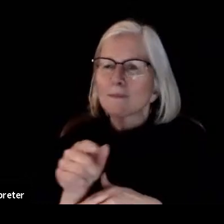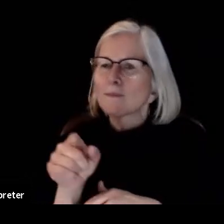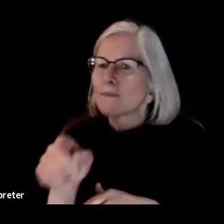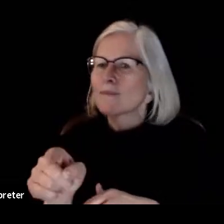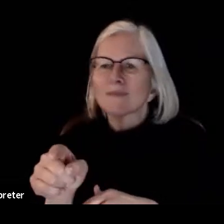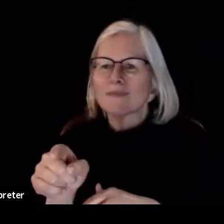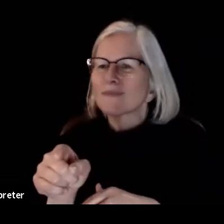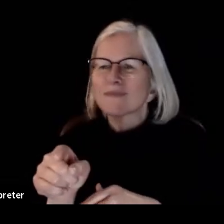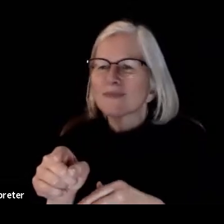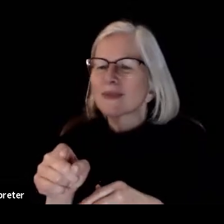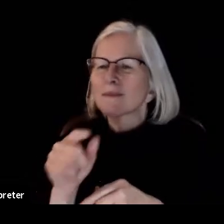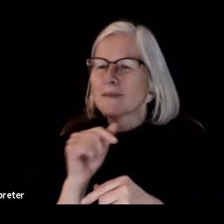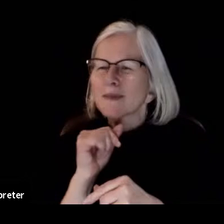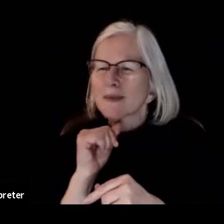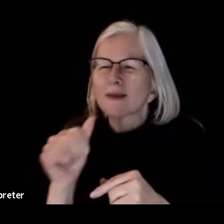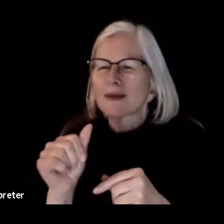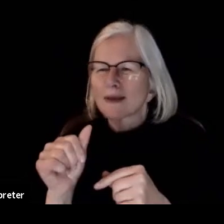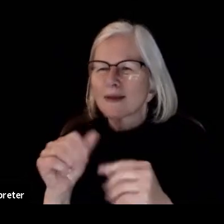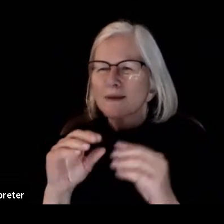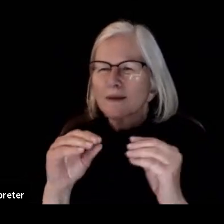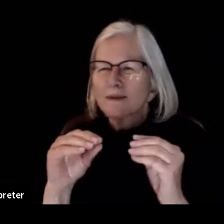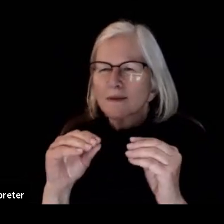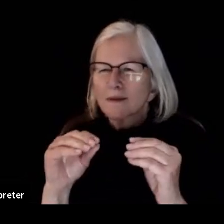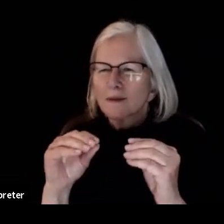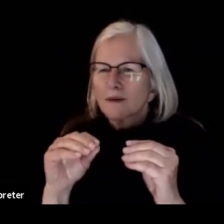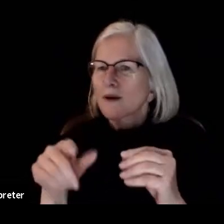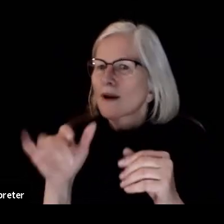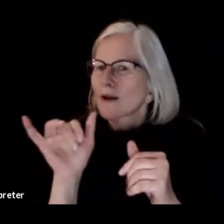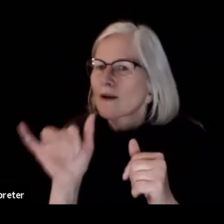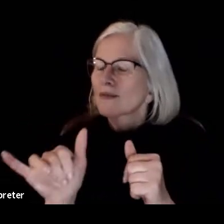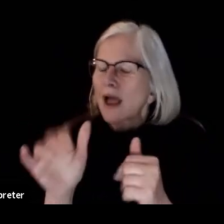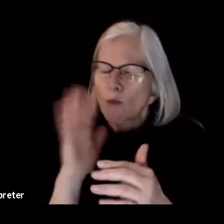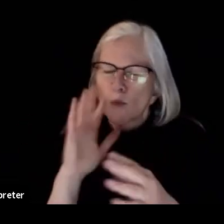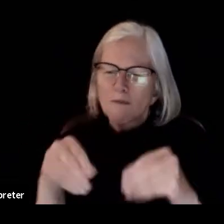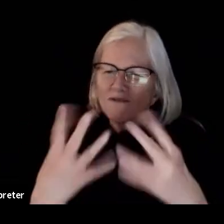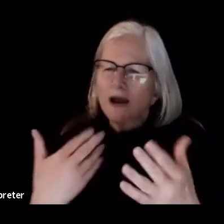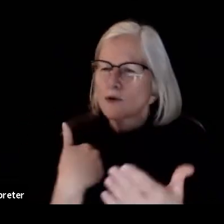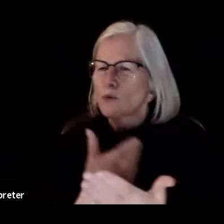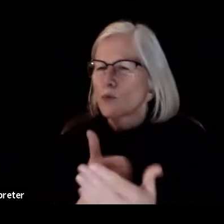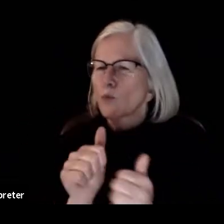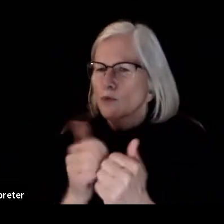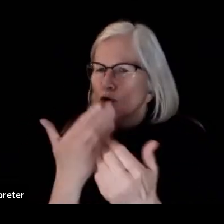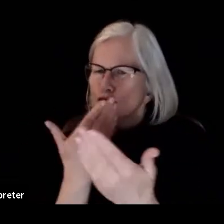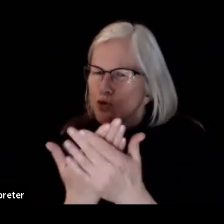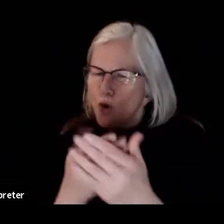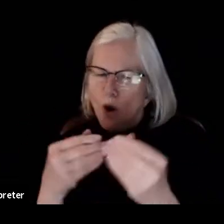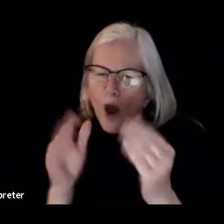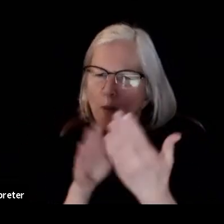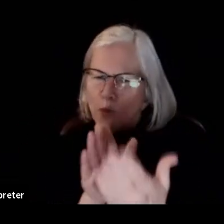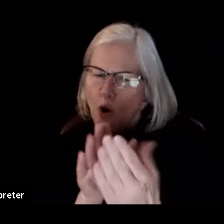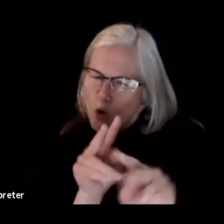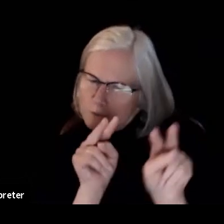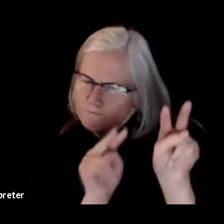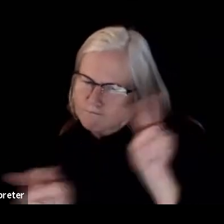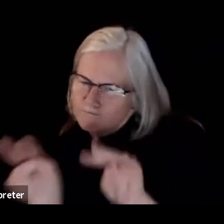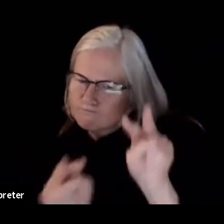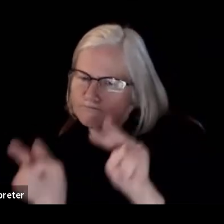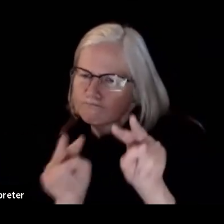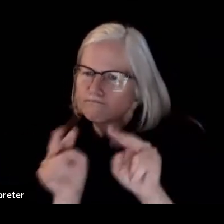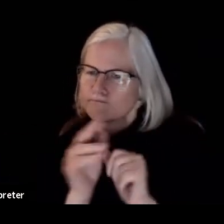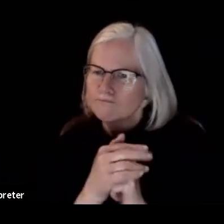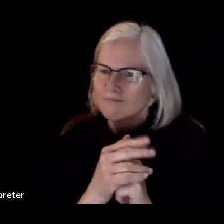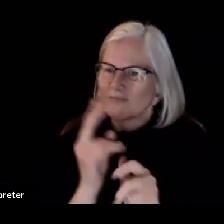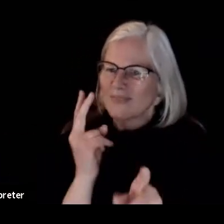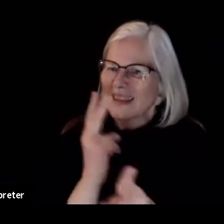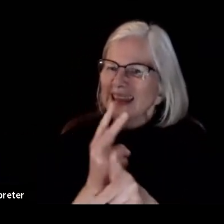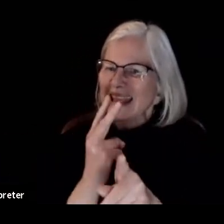us a really good way of keeping tabs and making sure that we're keeping